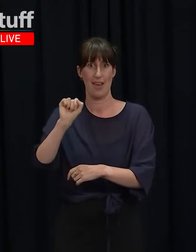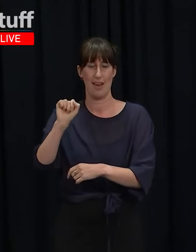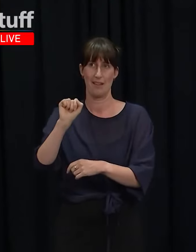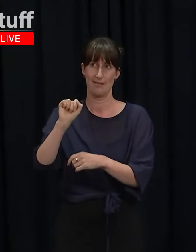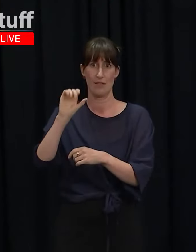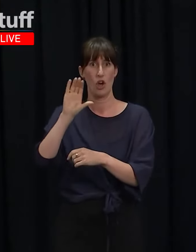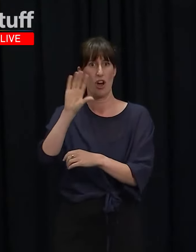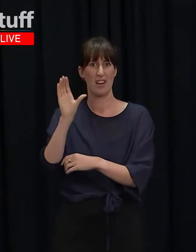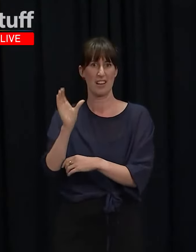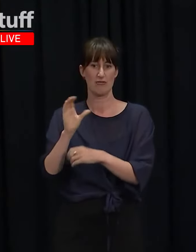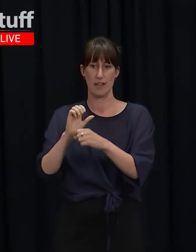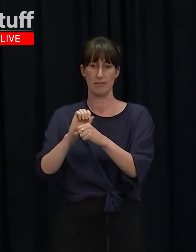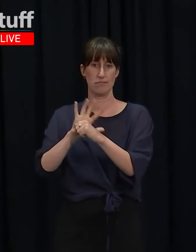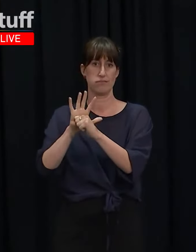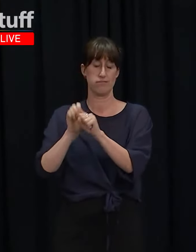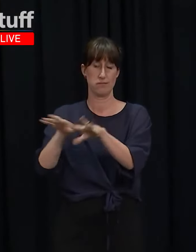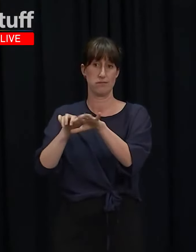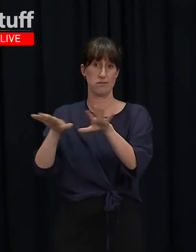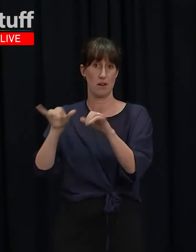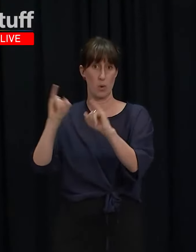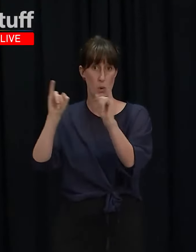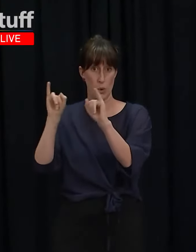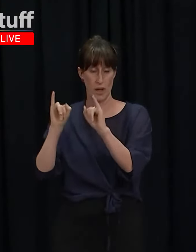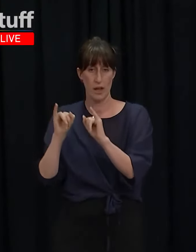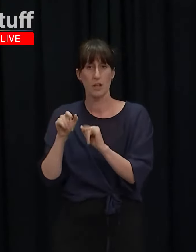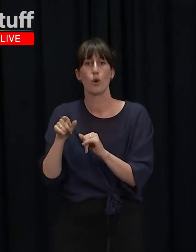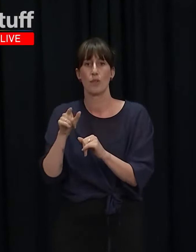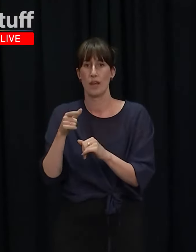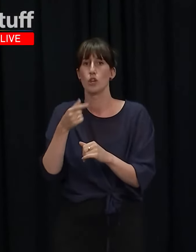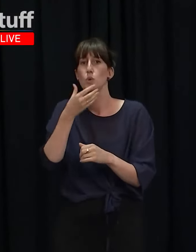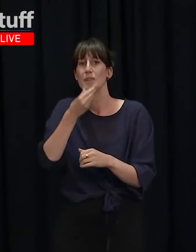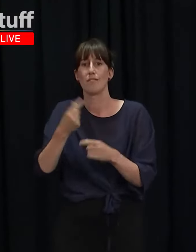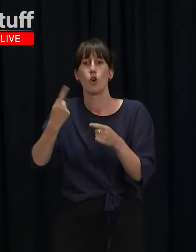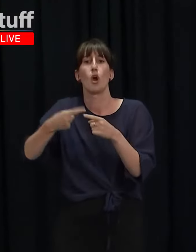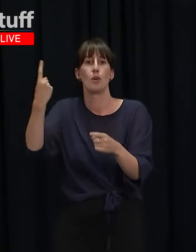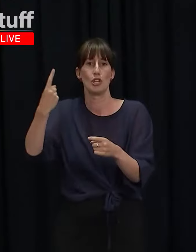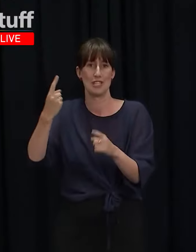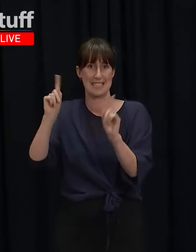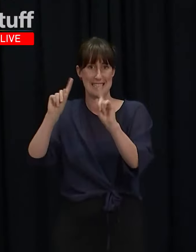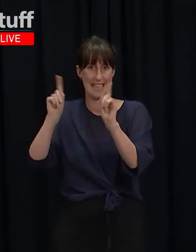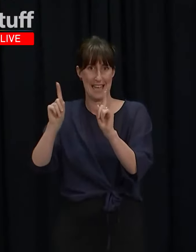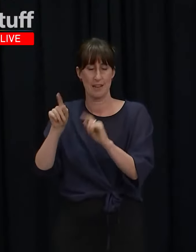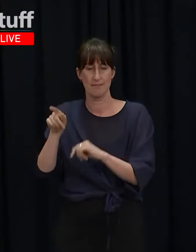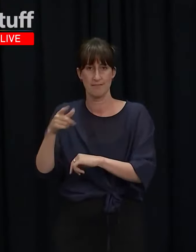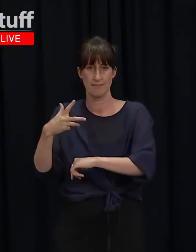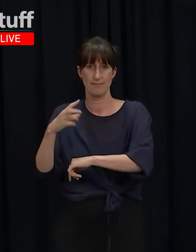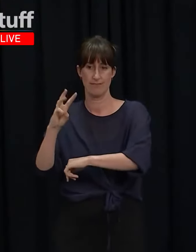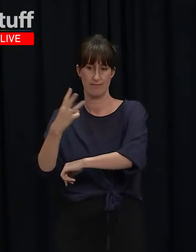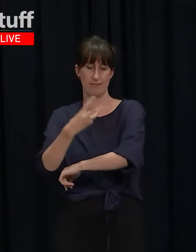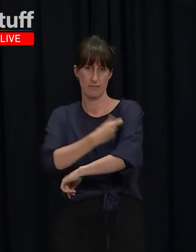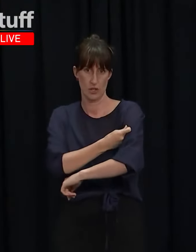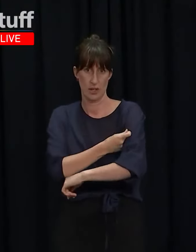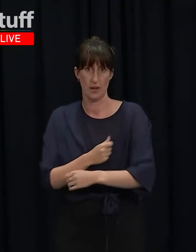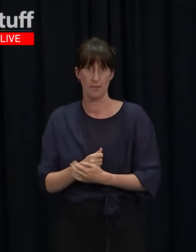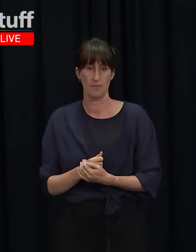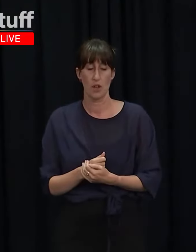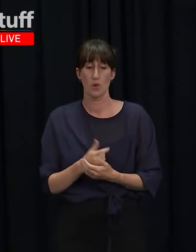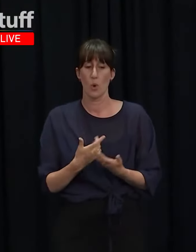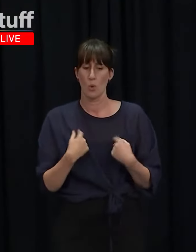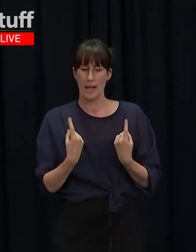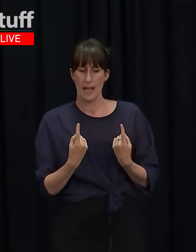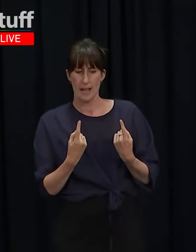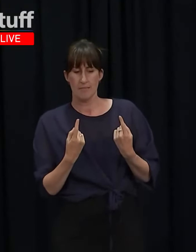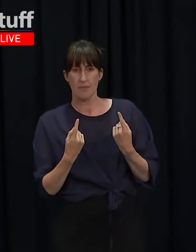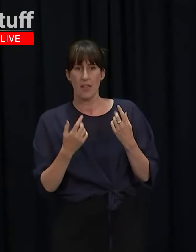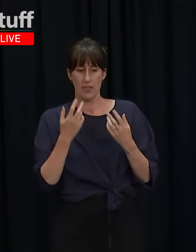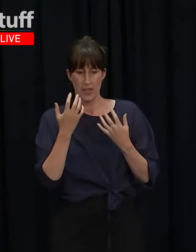asked them to look at that, and including the use of boosters in immunocompromised individuals who are